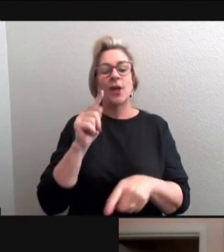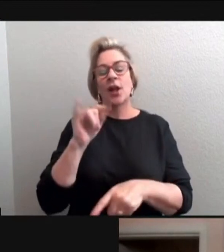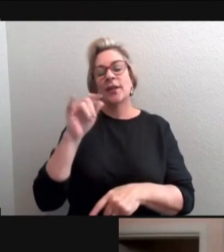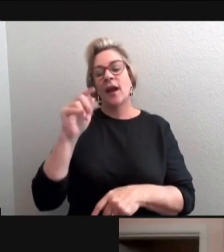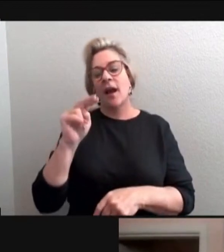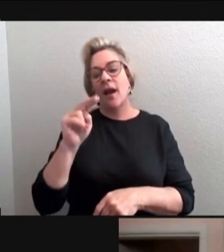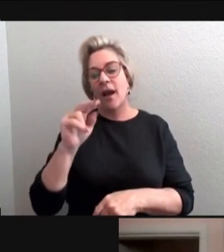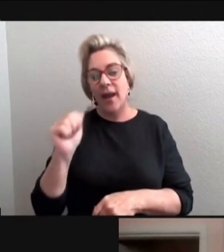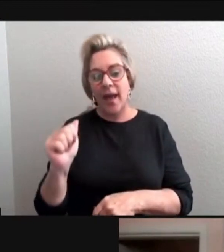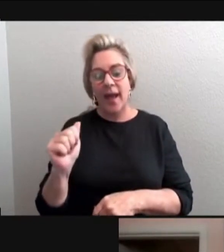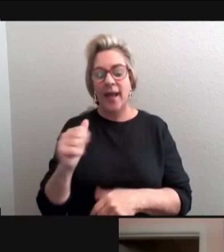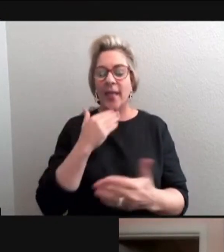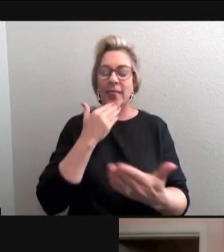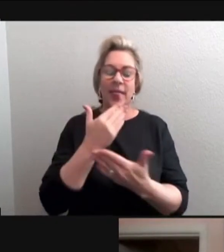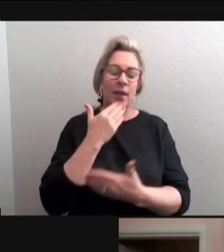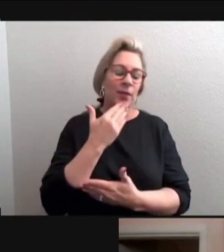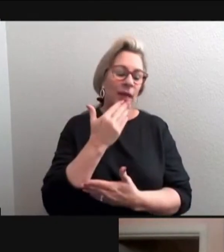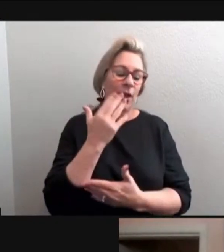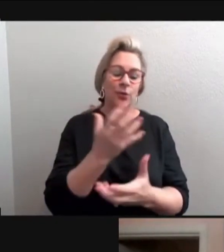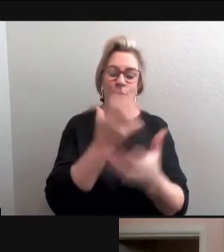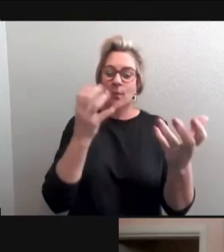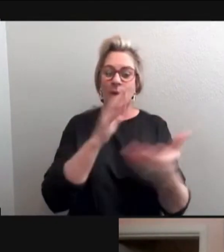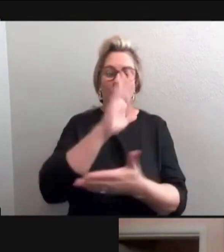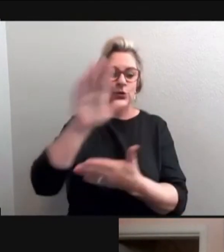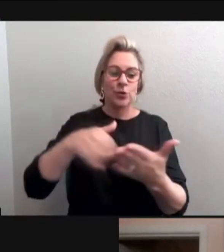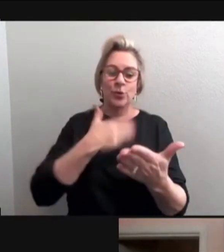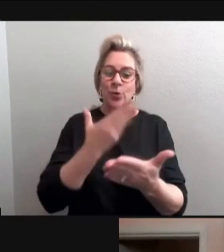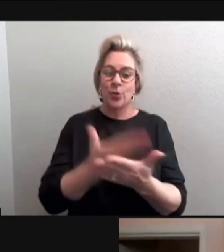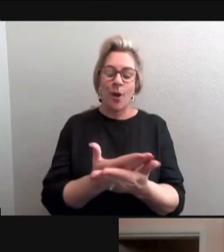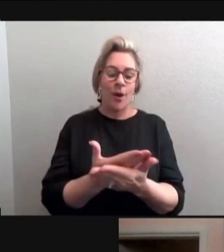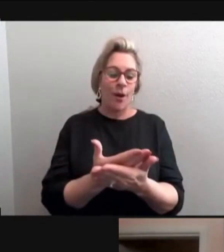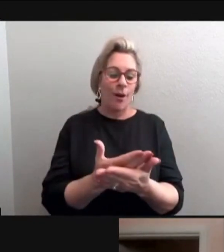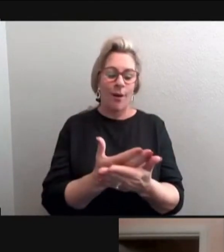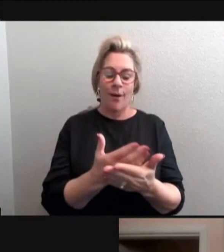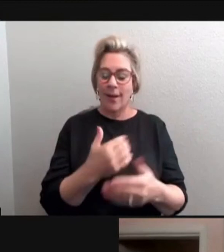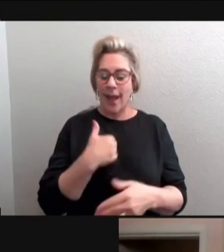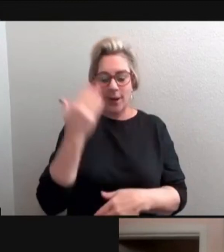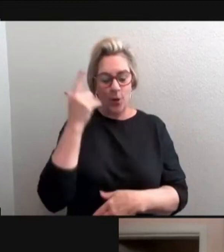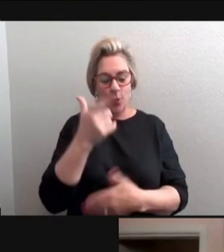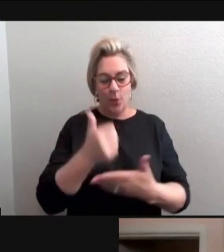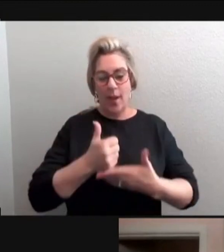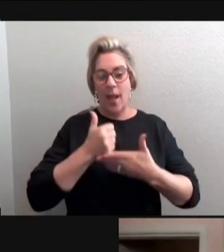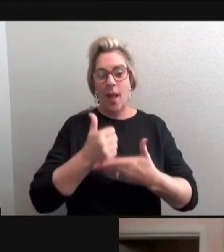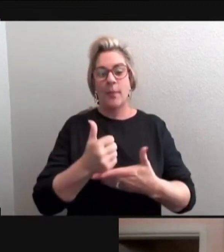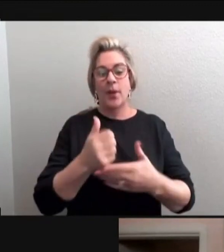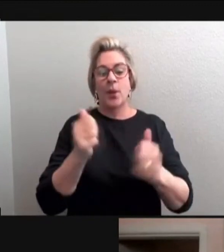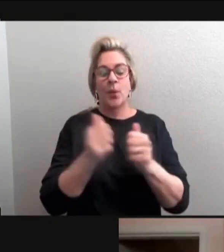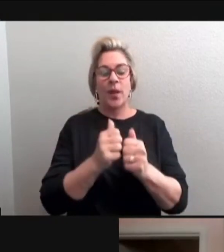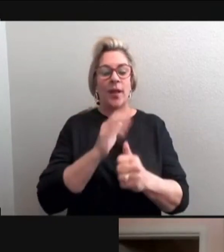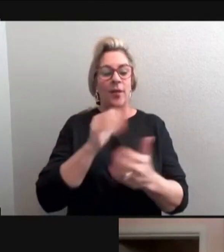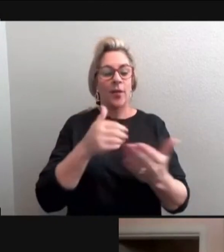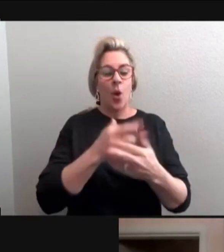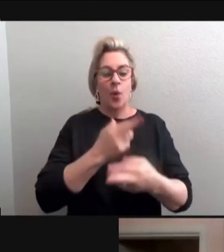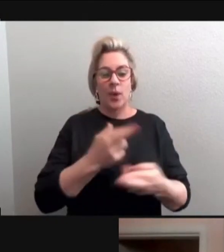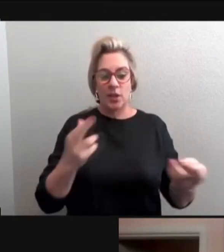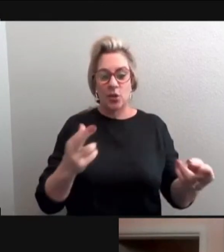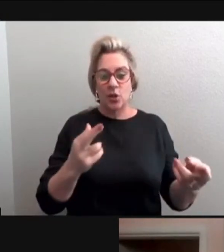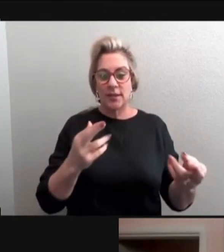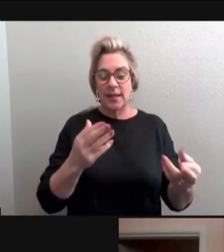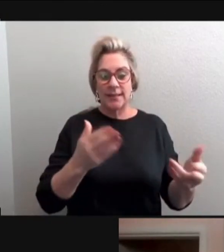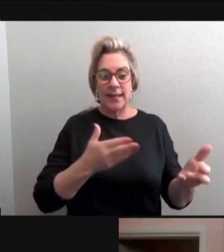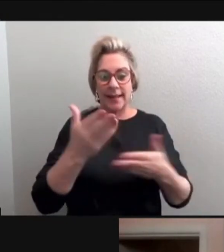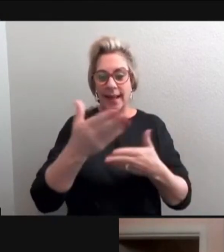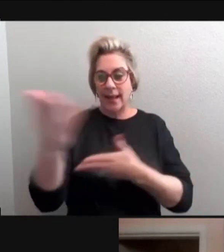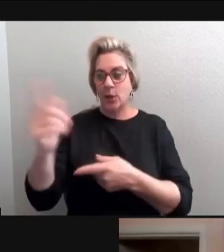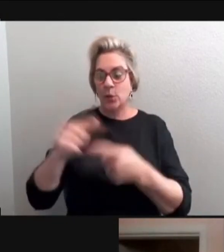capable administration and getting them out. You know, nobody wants it sitting on a shelf. I know you're deploying those resources as we speak to people who need it in their